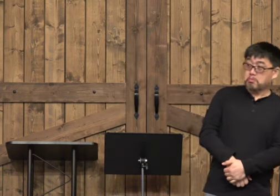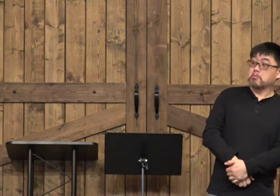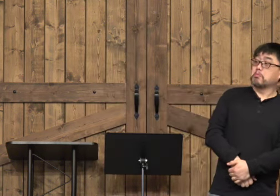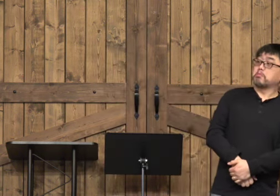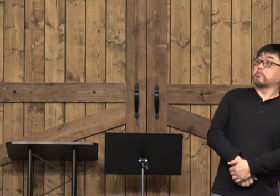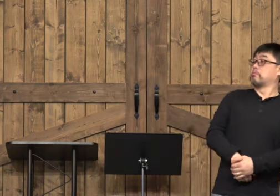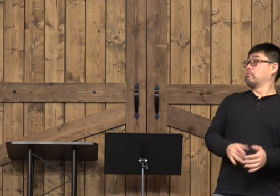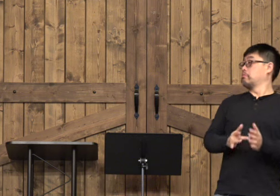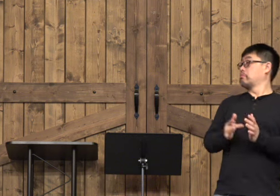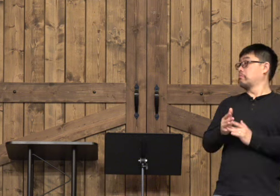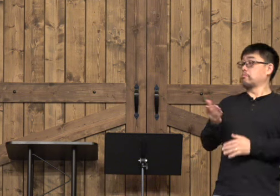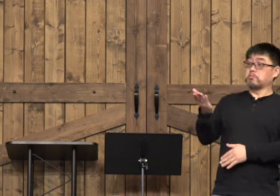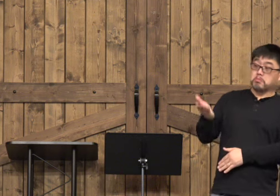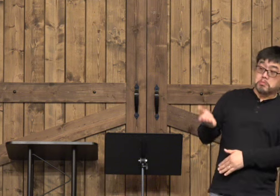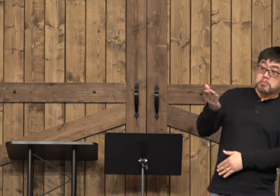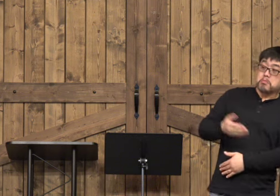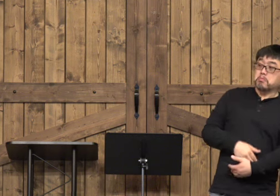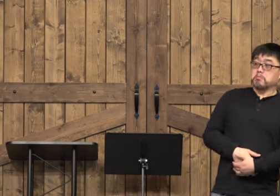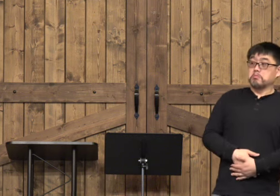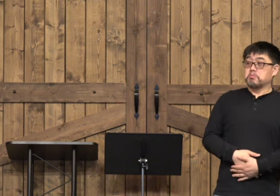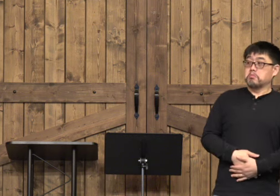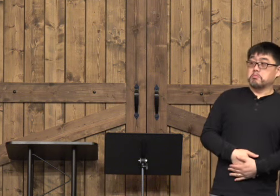The Pharisees were watching. To see what Jesus would do.